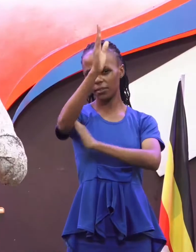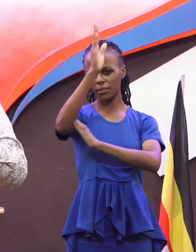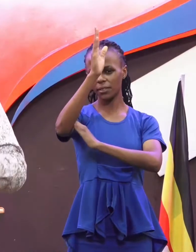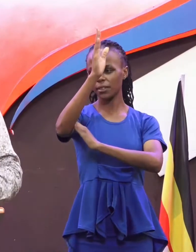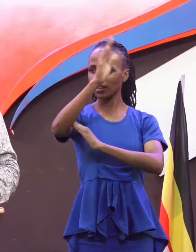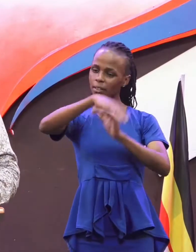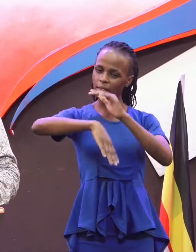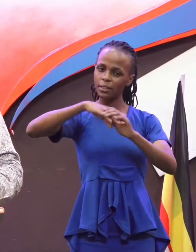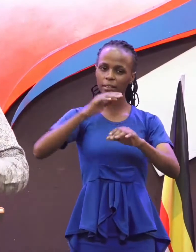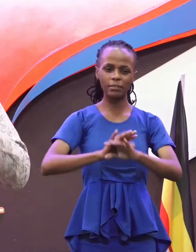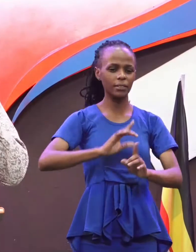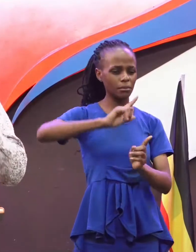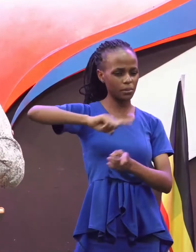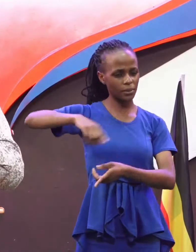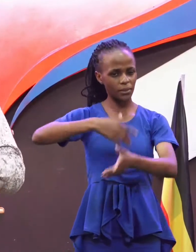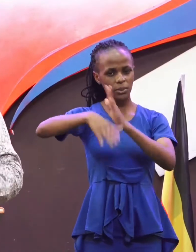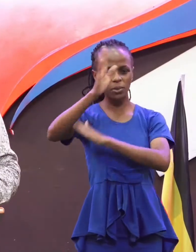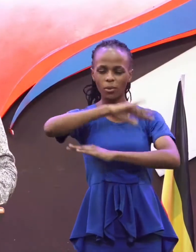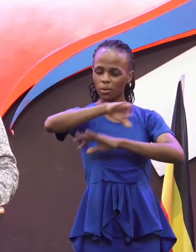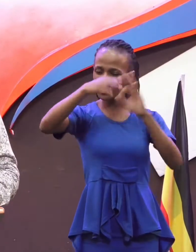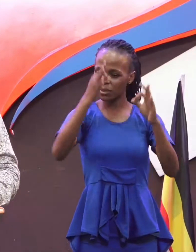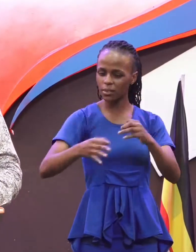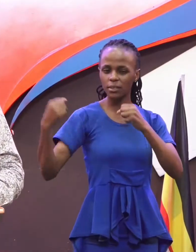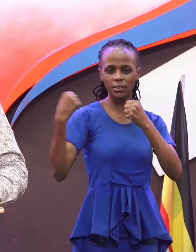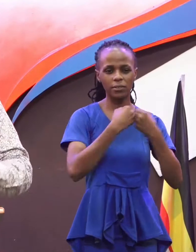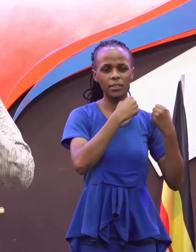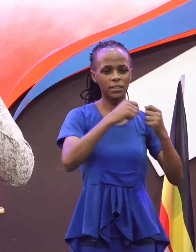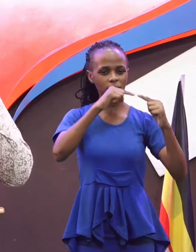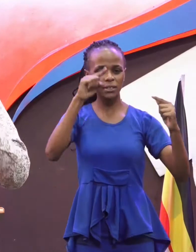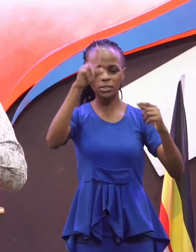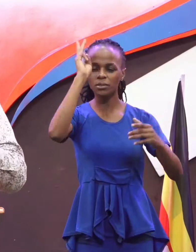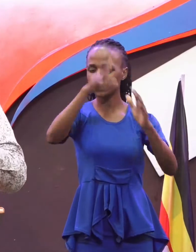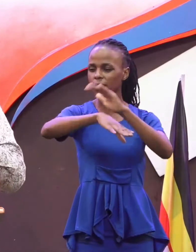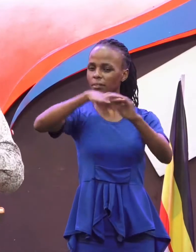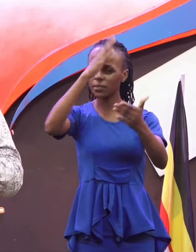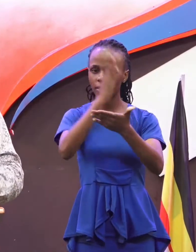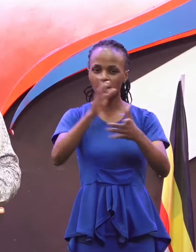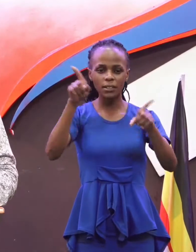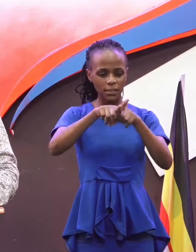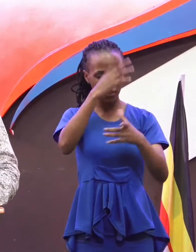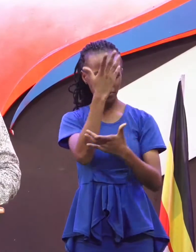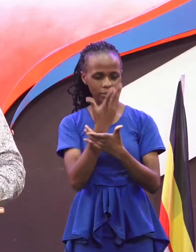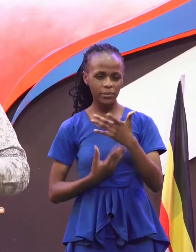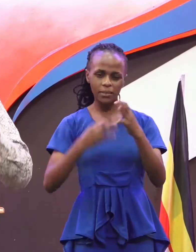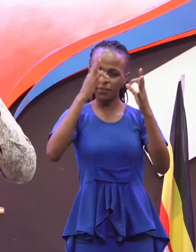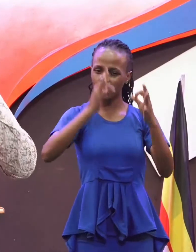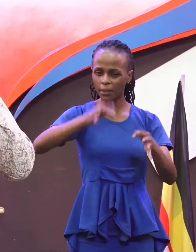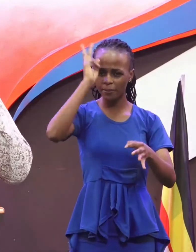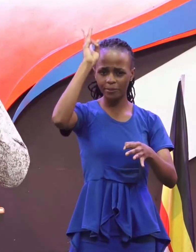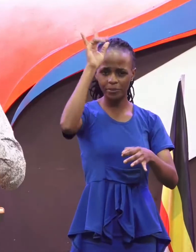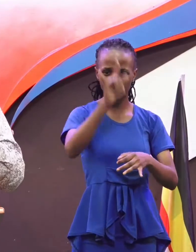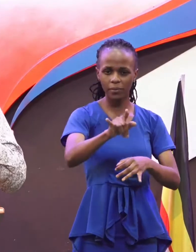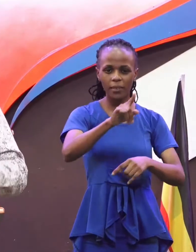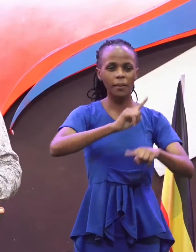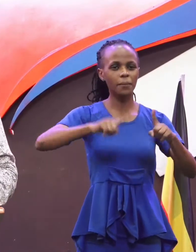God. Do not desert God. Things that are fighting you will continue. And things that discourage